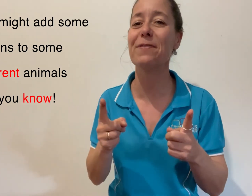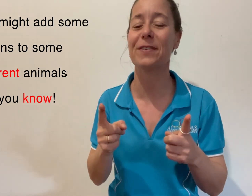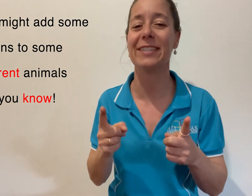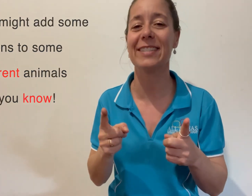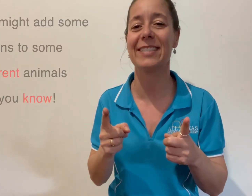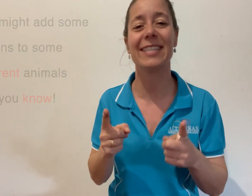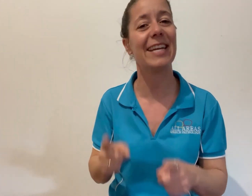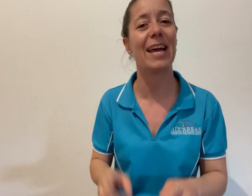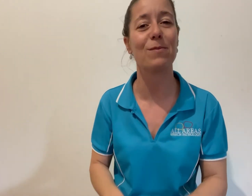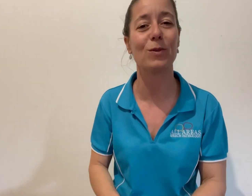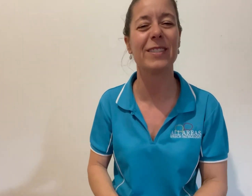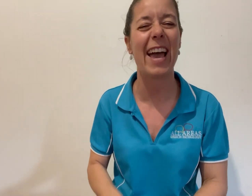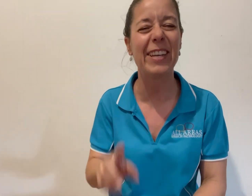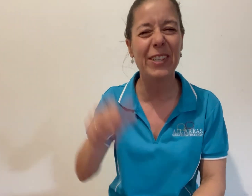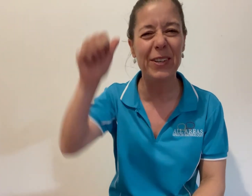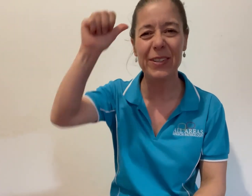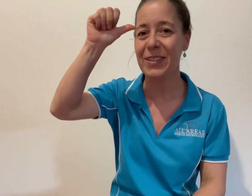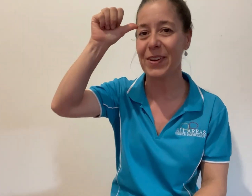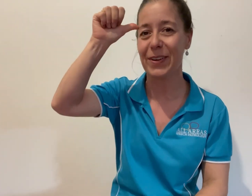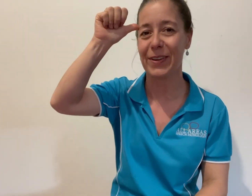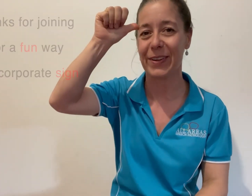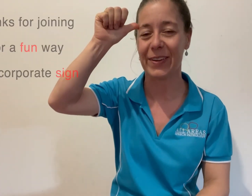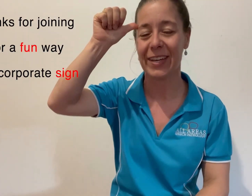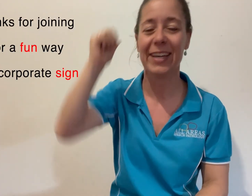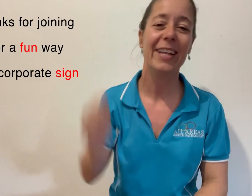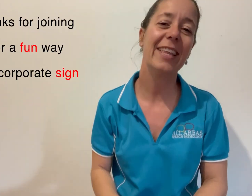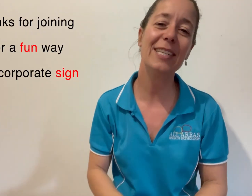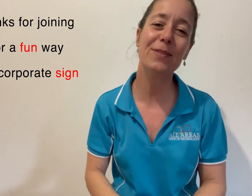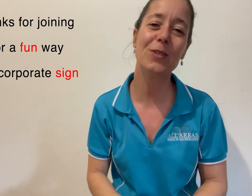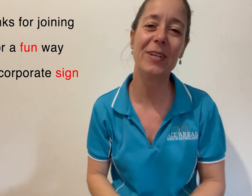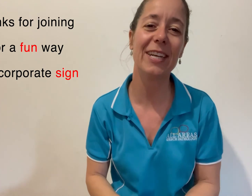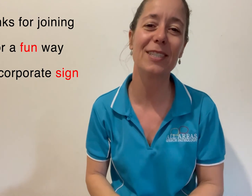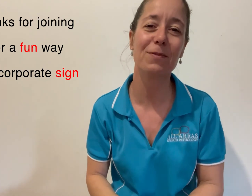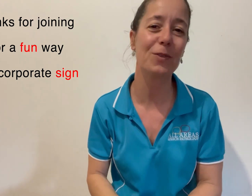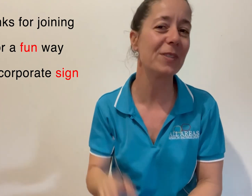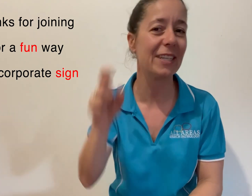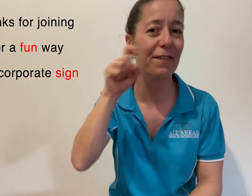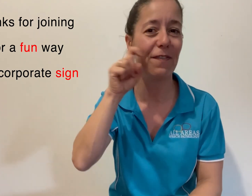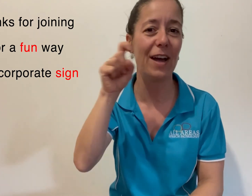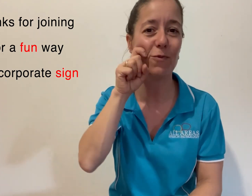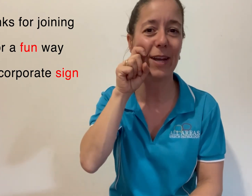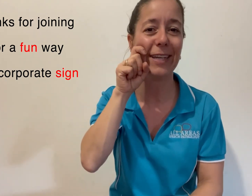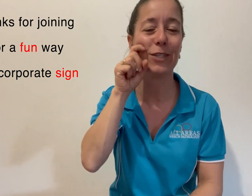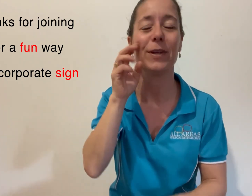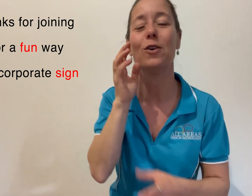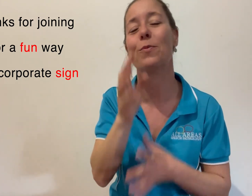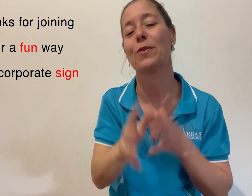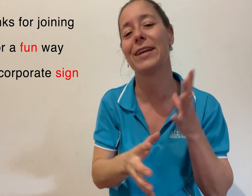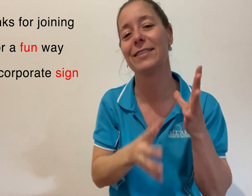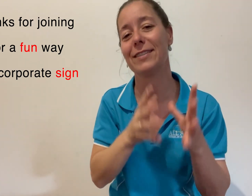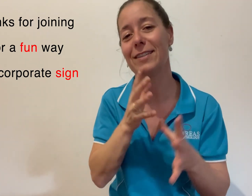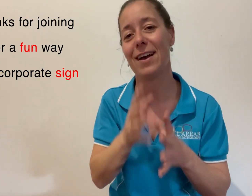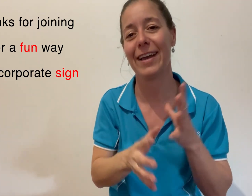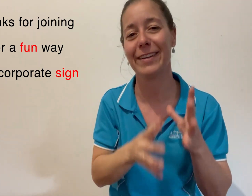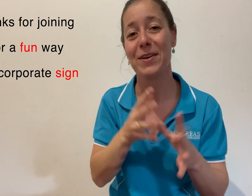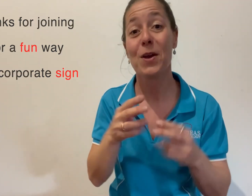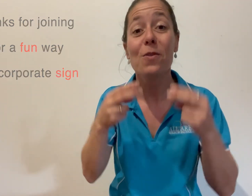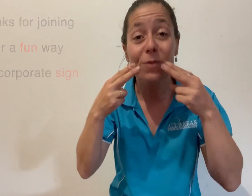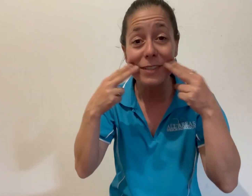different sea animals that you know. Thanks for joining us for a really fun way to incorporate sign through